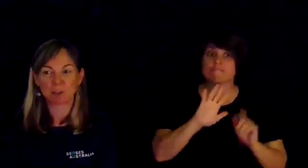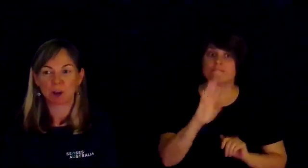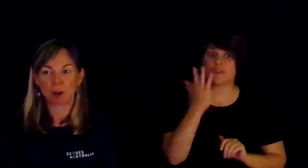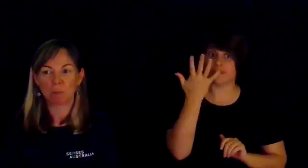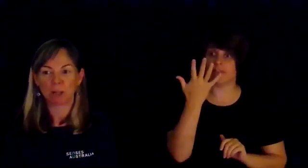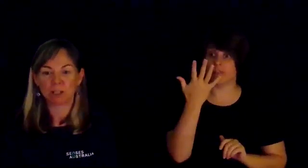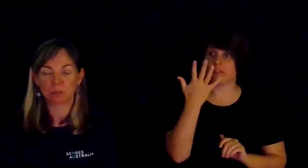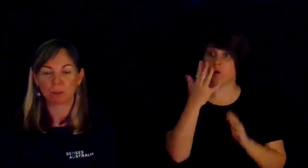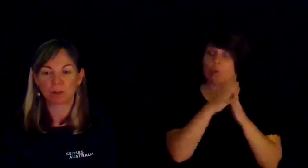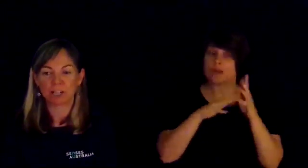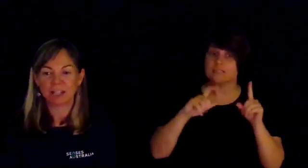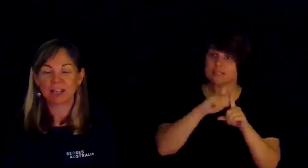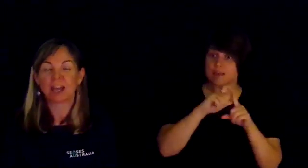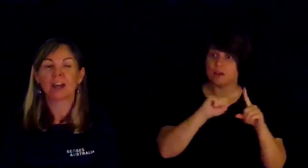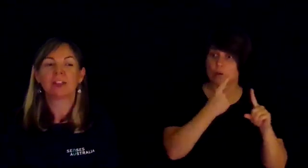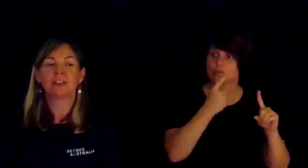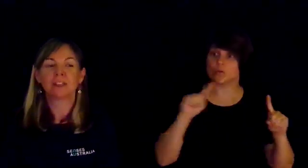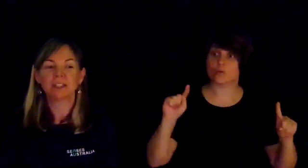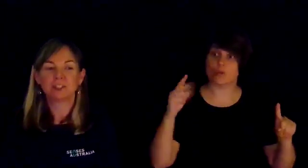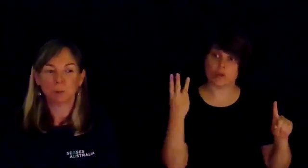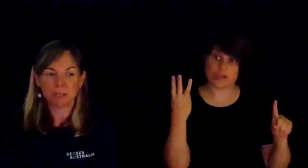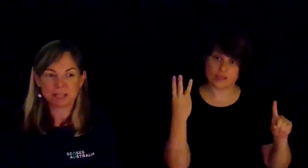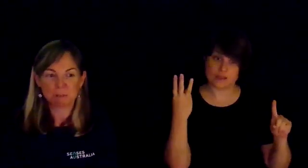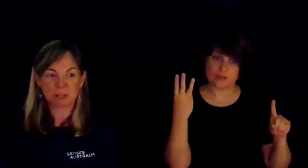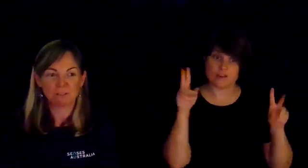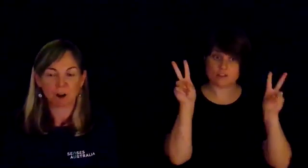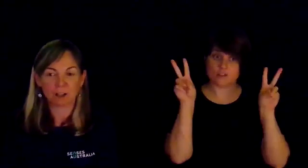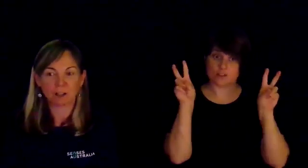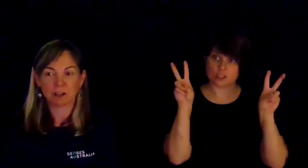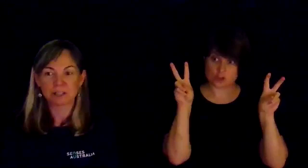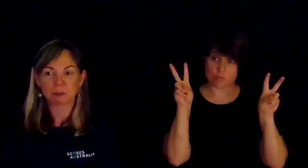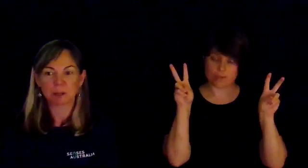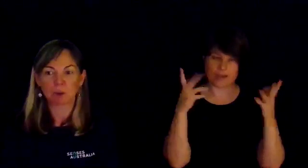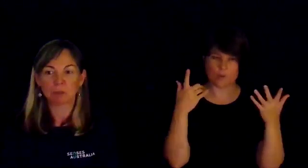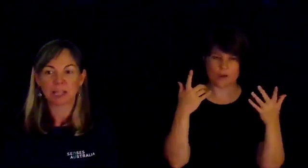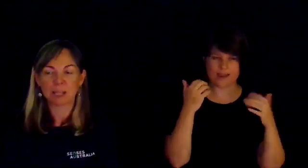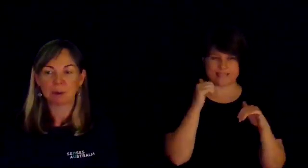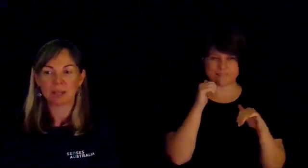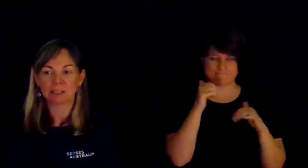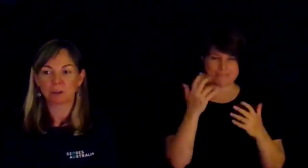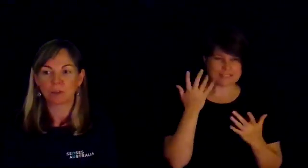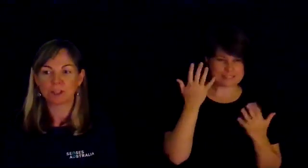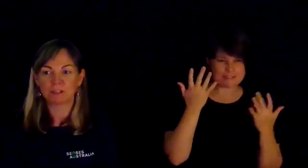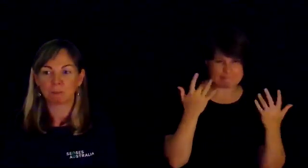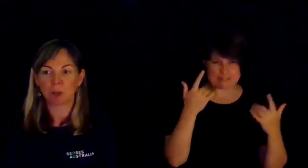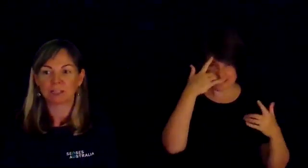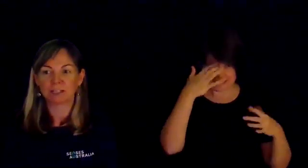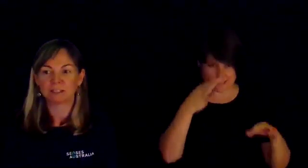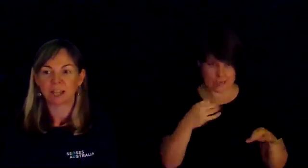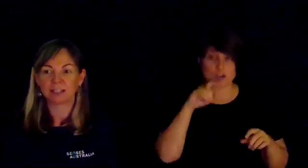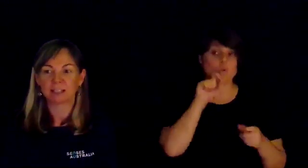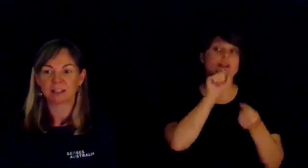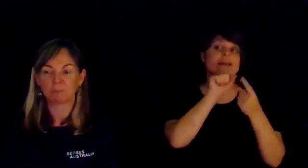the same time, 1 till 3. The topic is being finalised, but I will email it on the